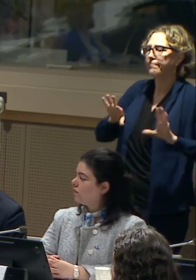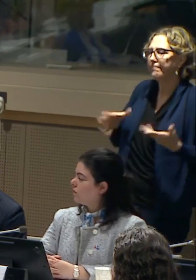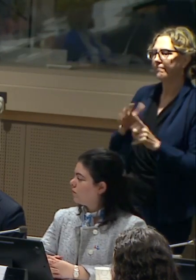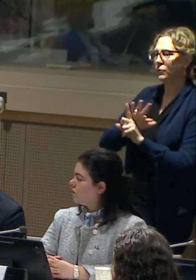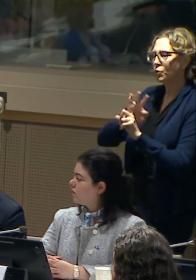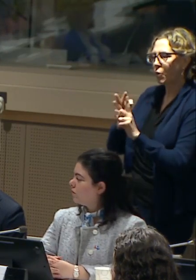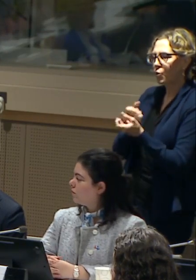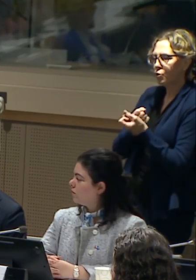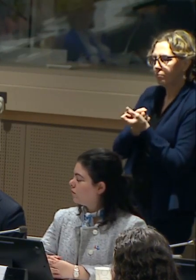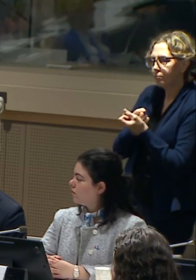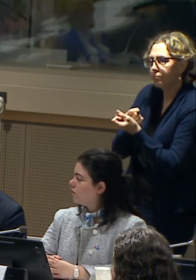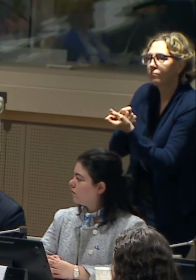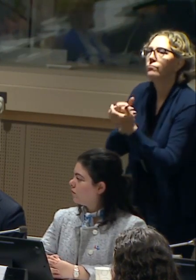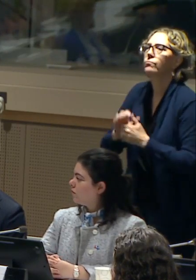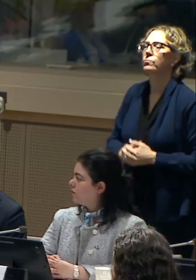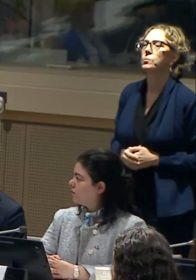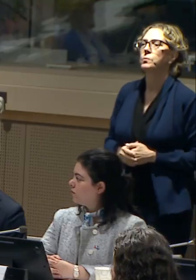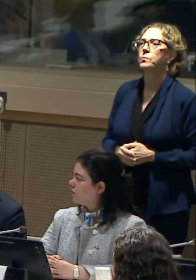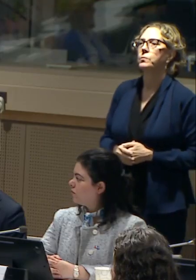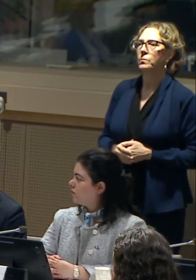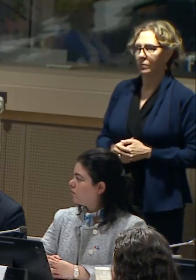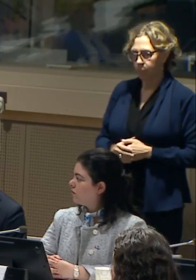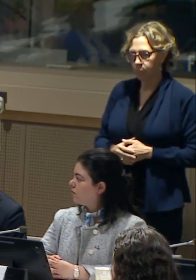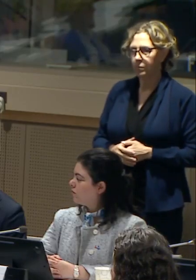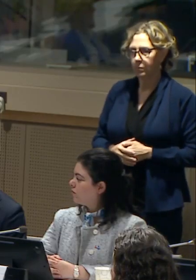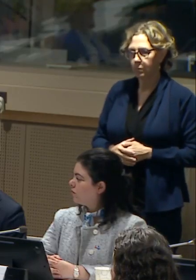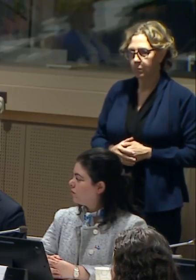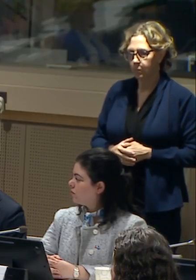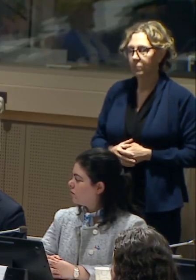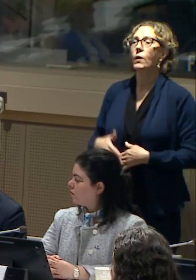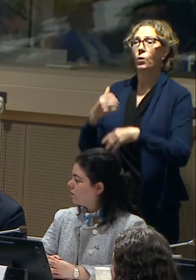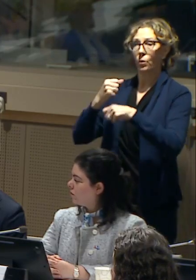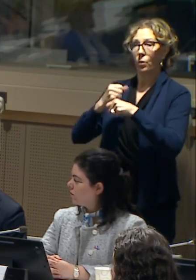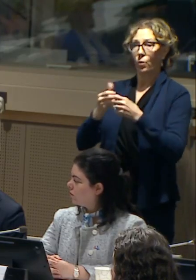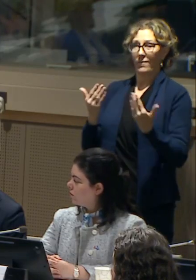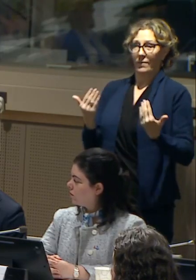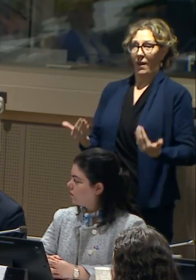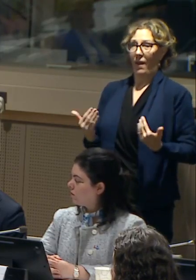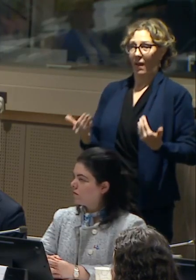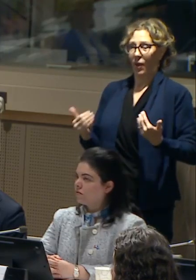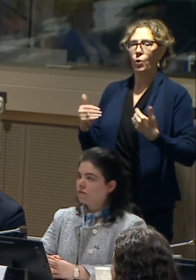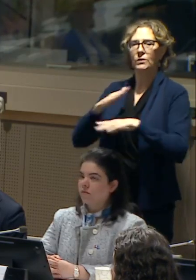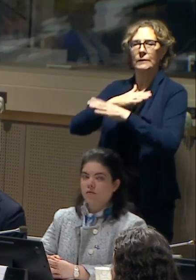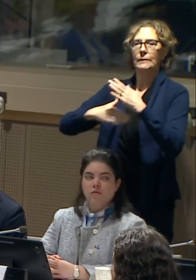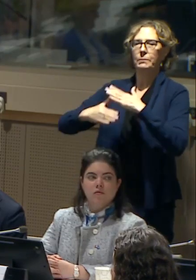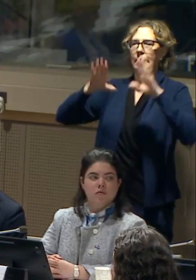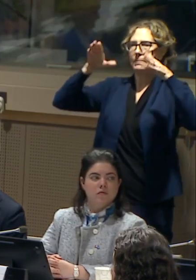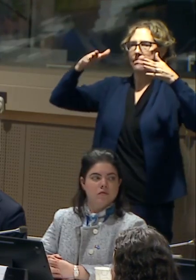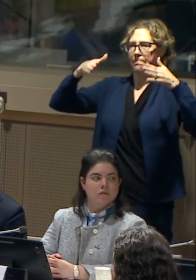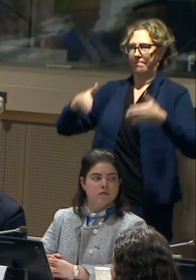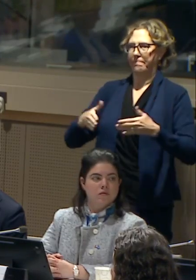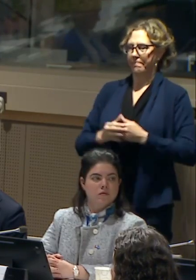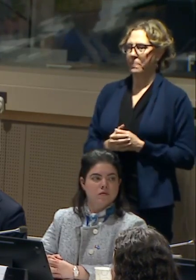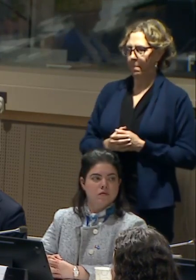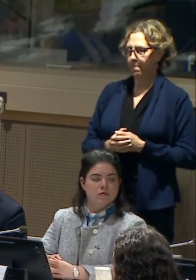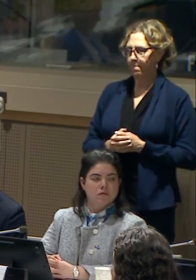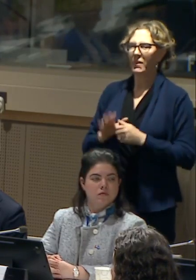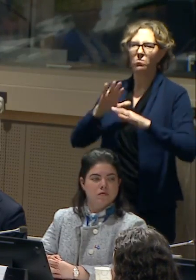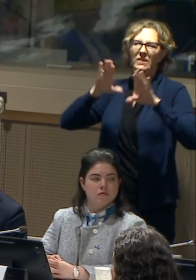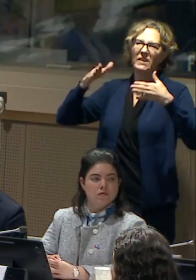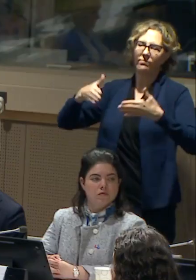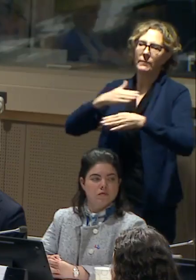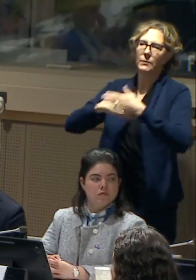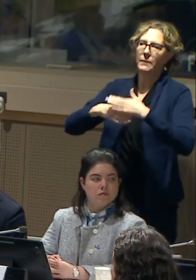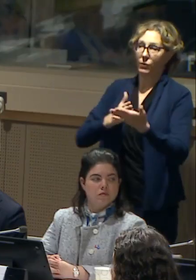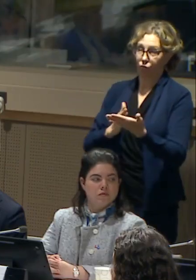He currently works in the area of disability rights, but also with autistic people on his team. So actually brings together a wealth of